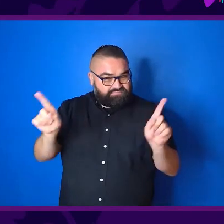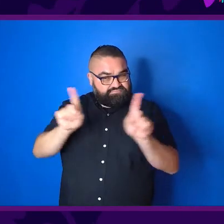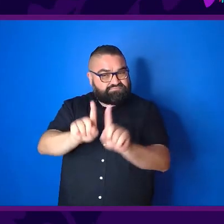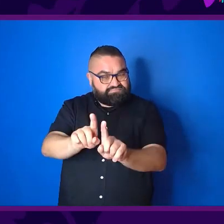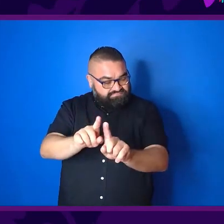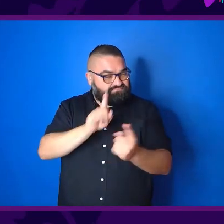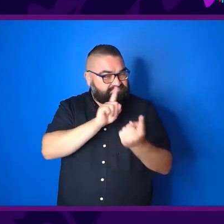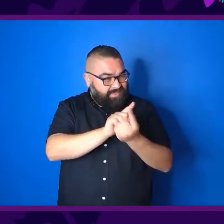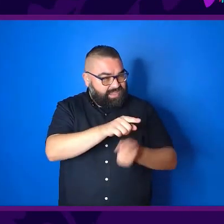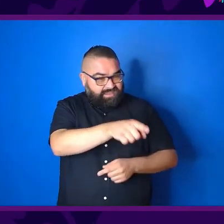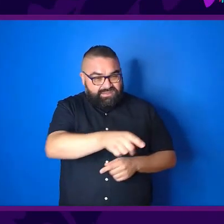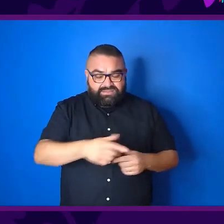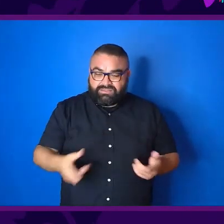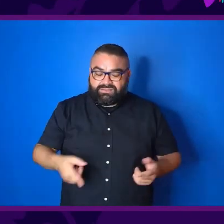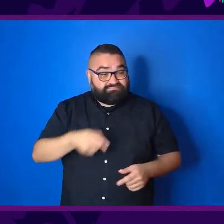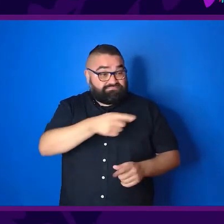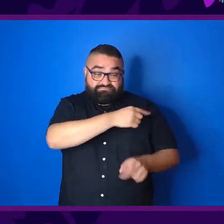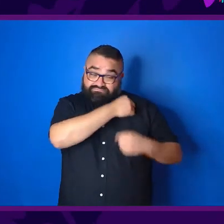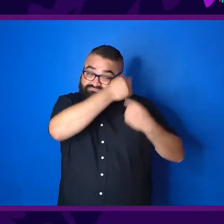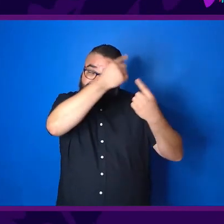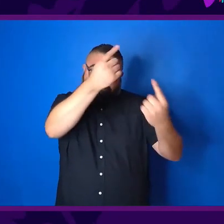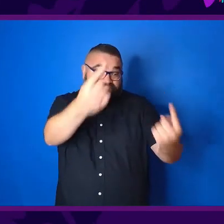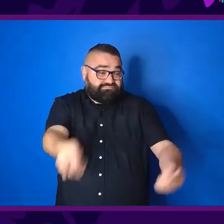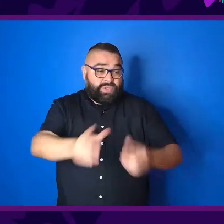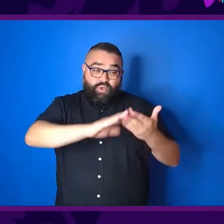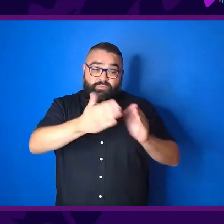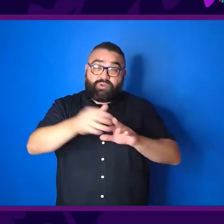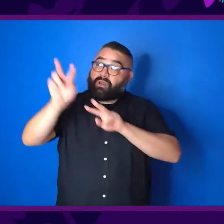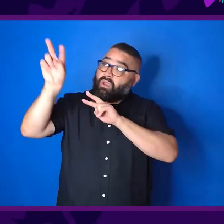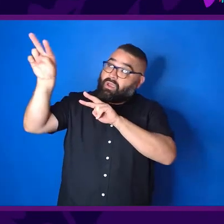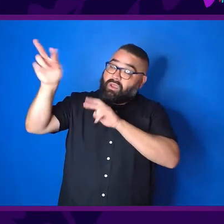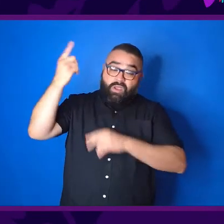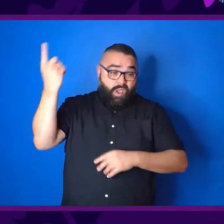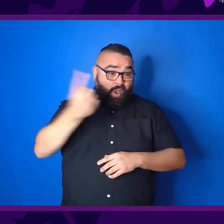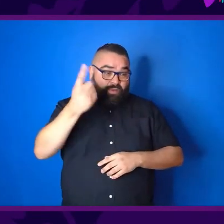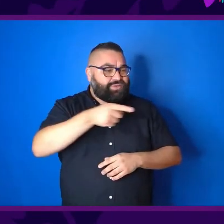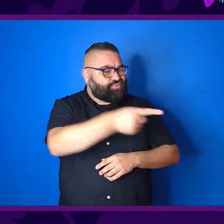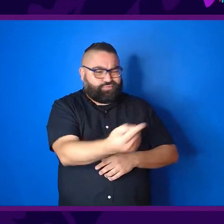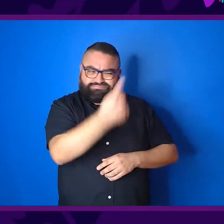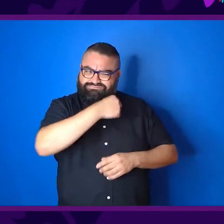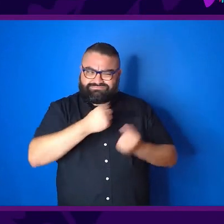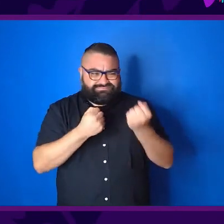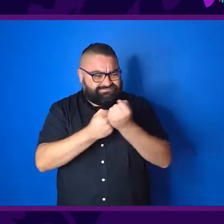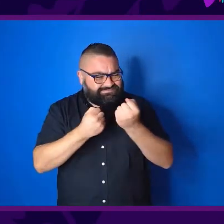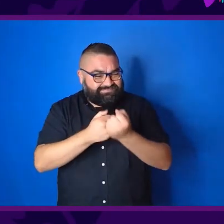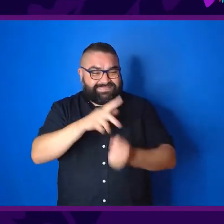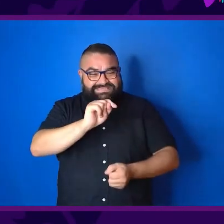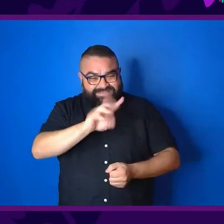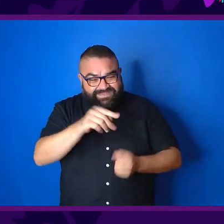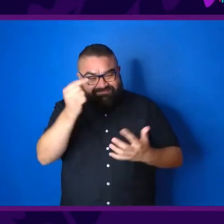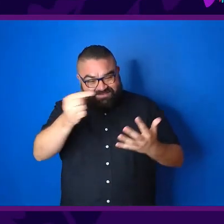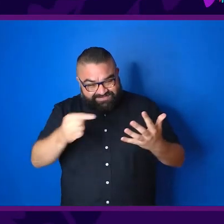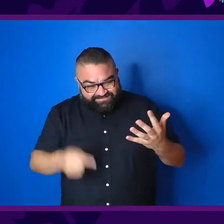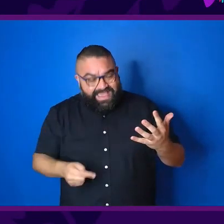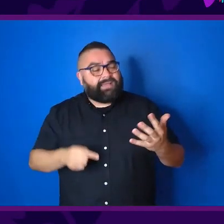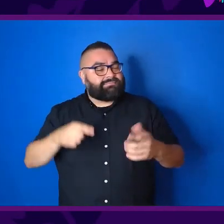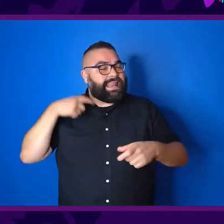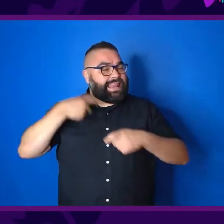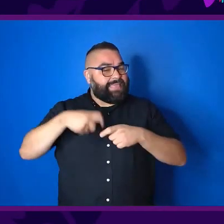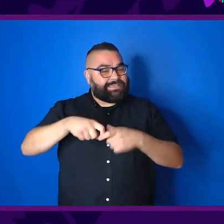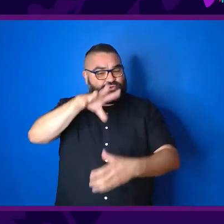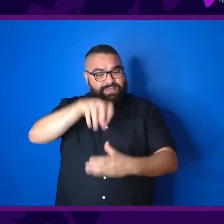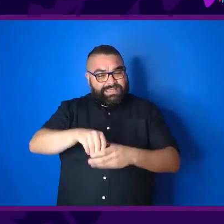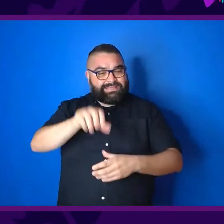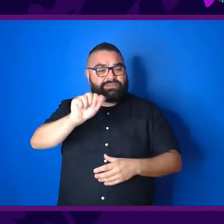community, and you've always come out to support our films, our TV shows, theater, anything that had to do with Latinos in the arts. You were there, and you